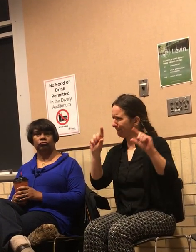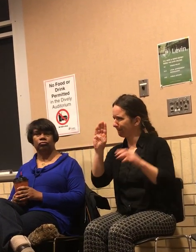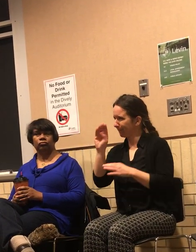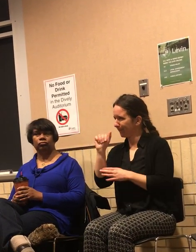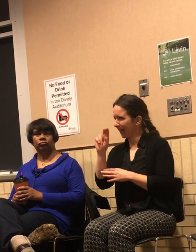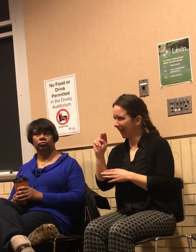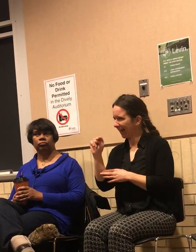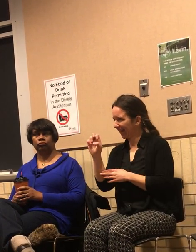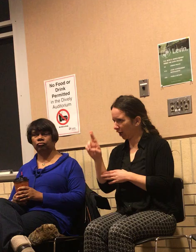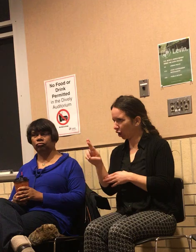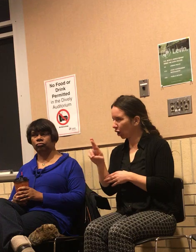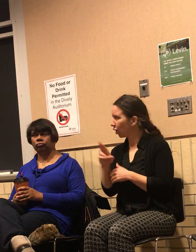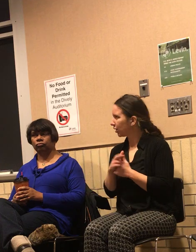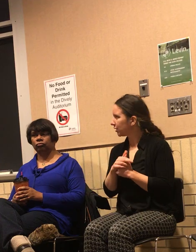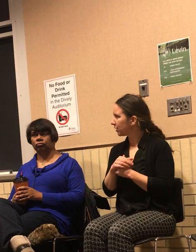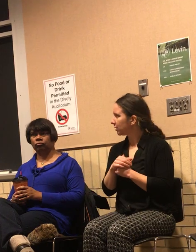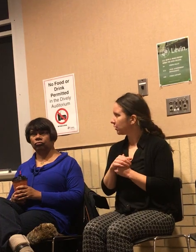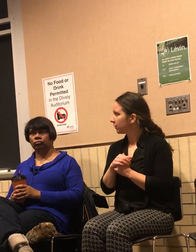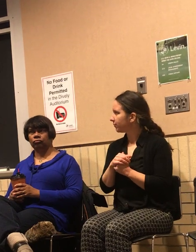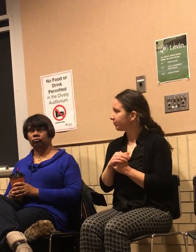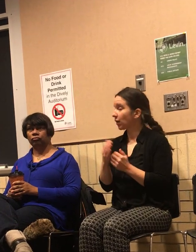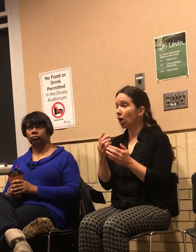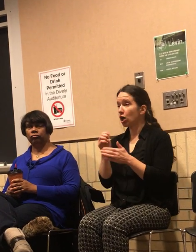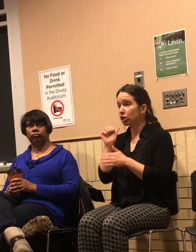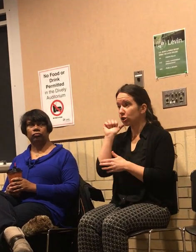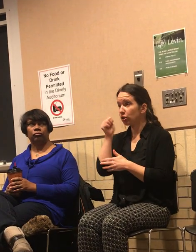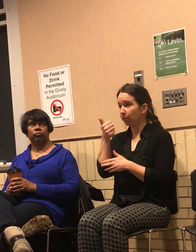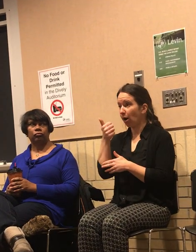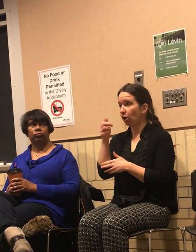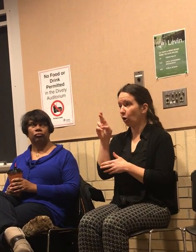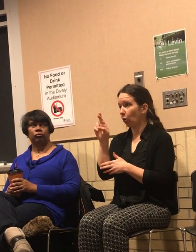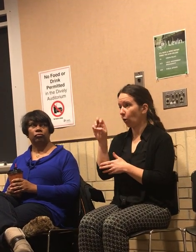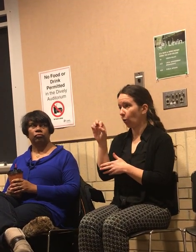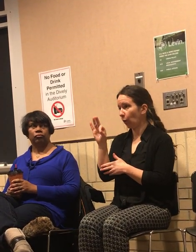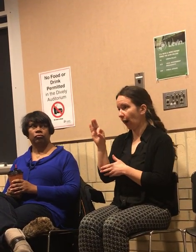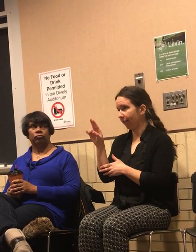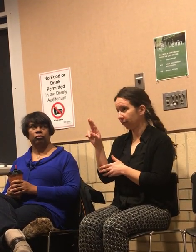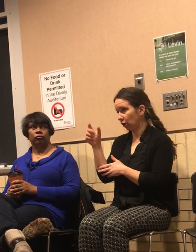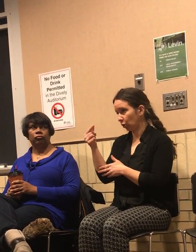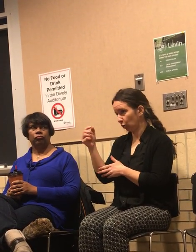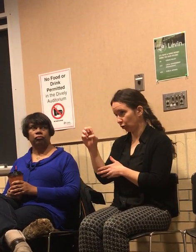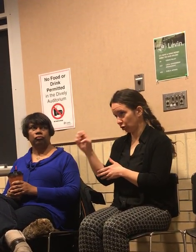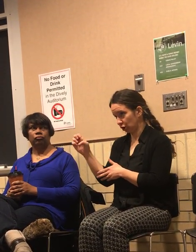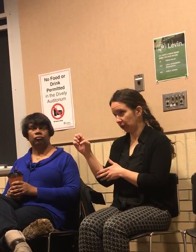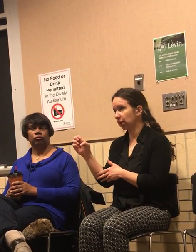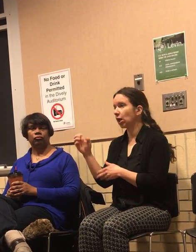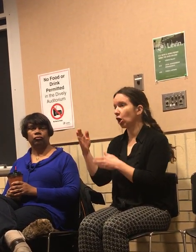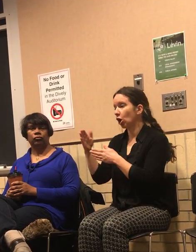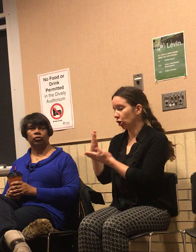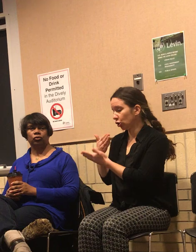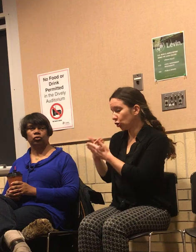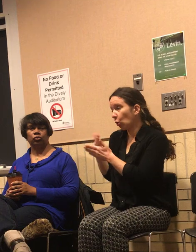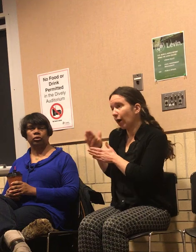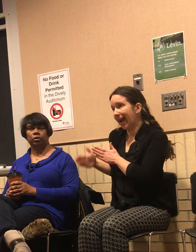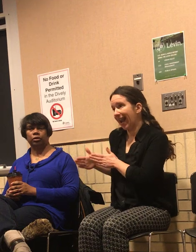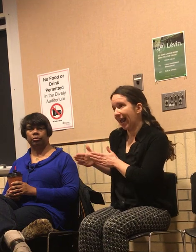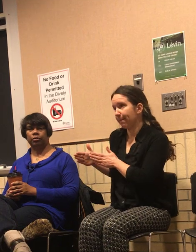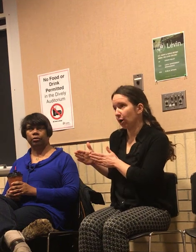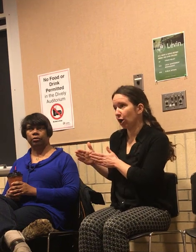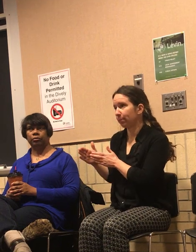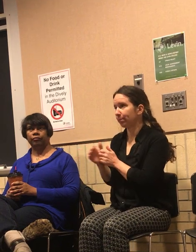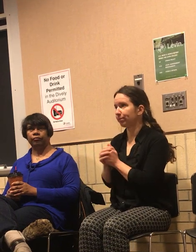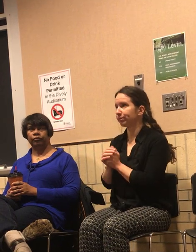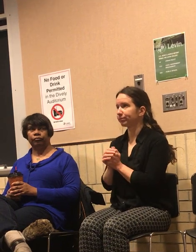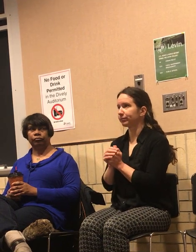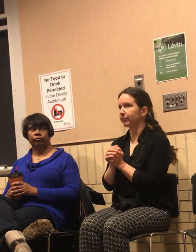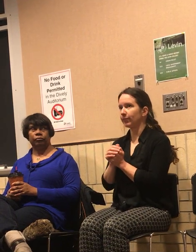I believe, is the refugee as your neighbor public meeting. And that happens in the atrium right